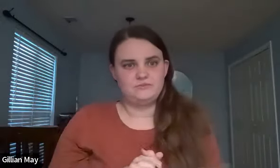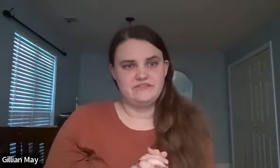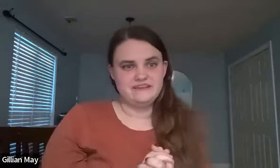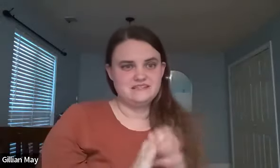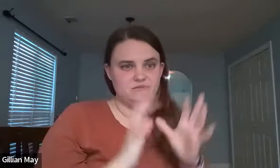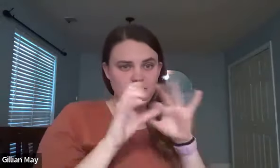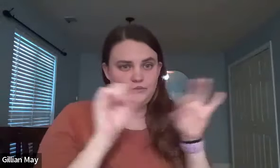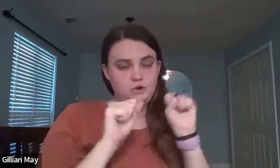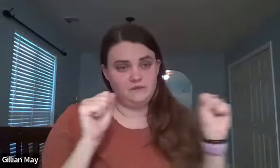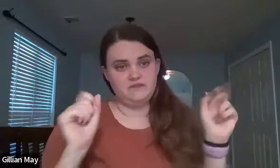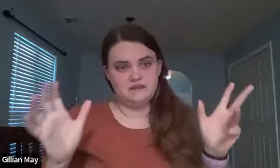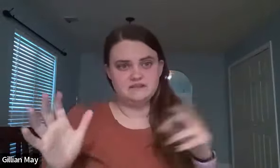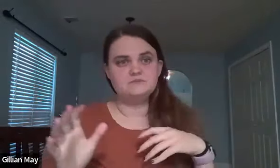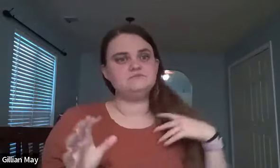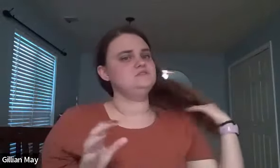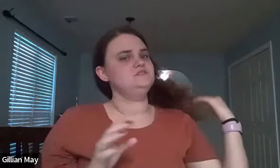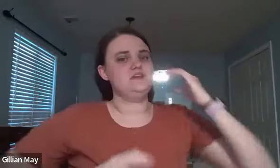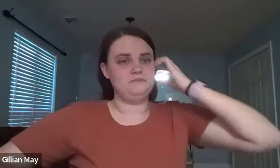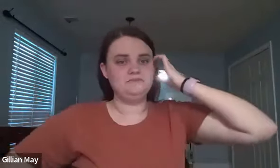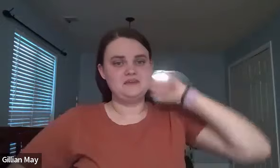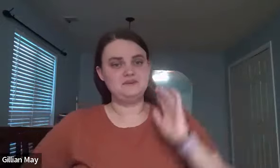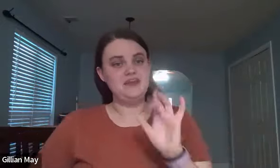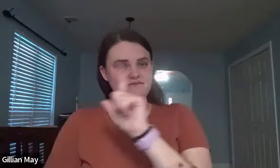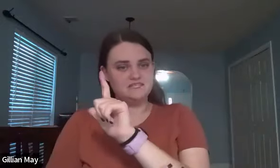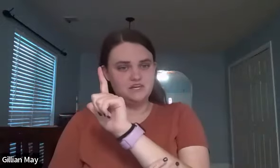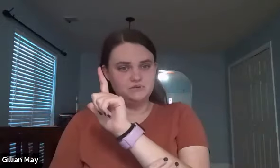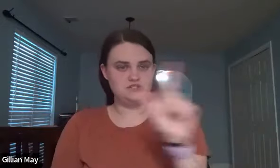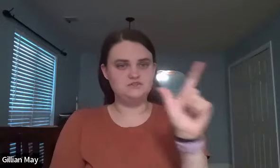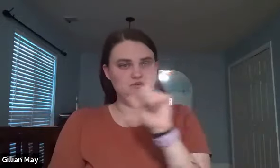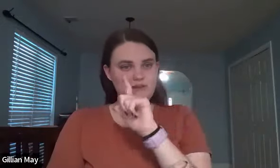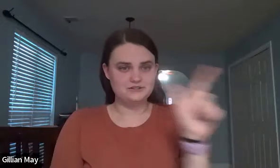with ASL, when you're working with ASL. So, but yeah, that's how you would do 2 letters.